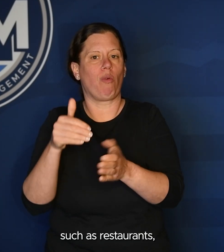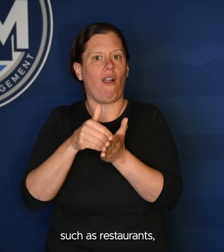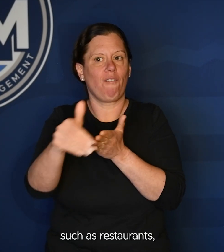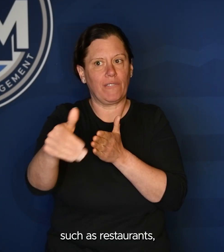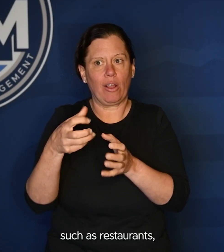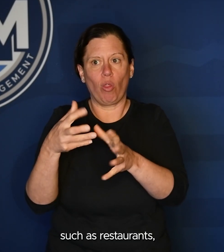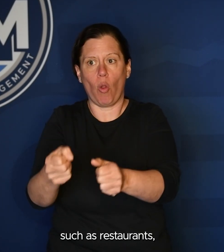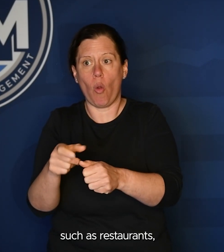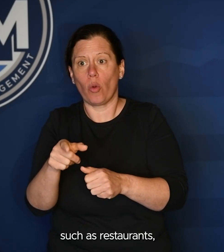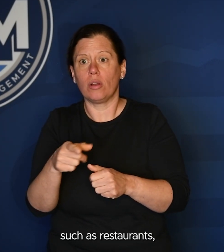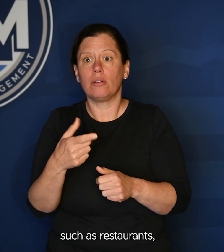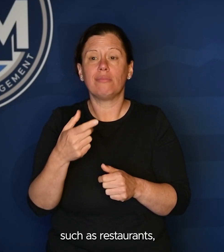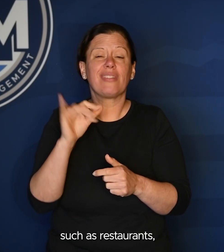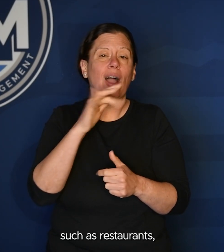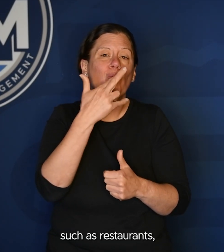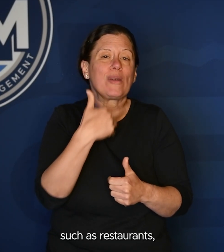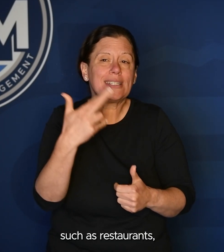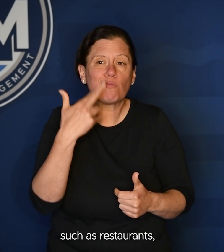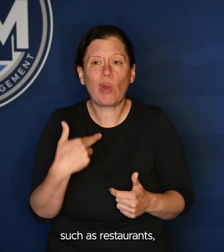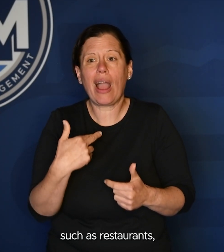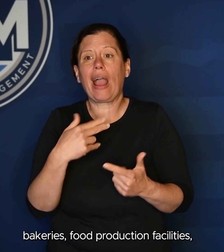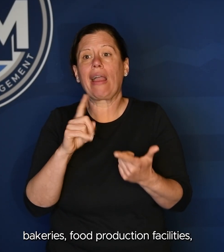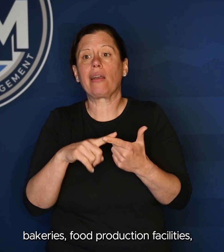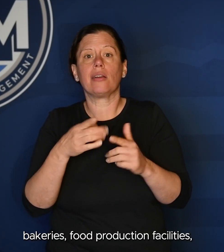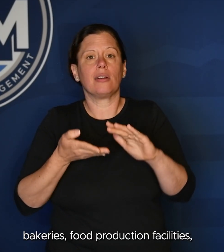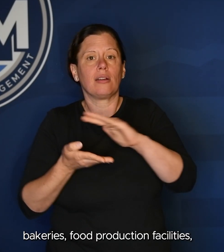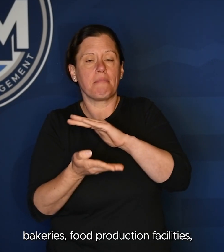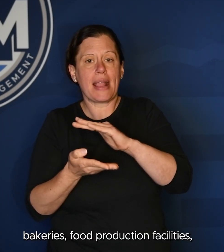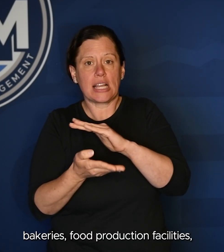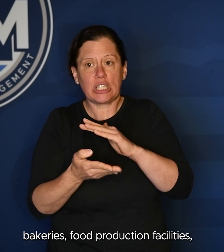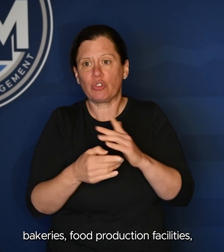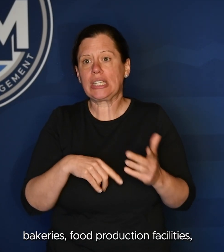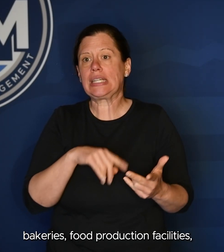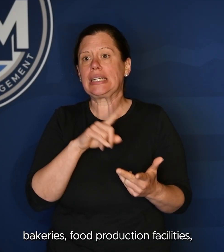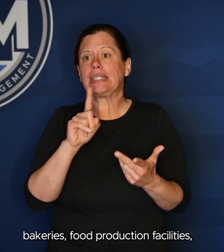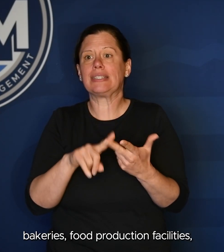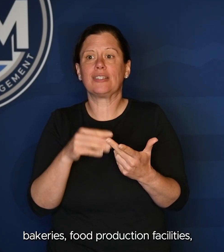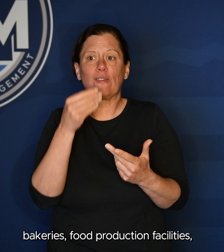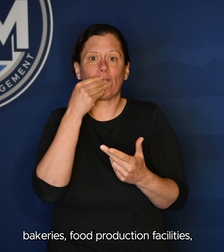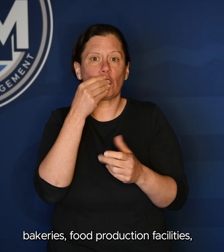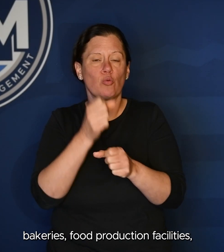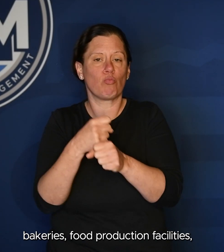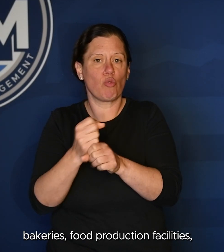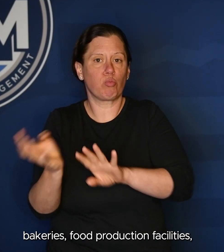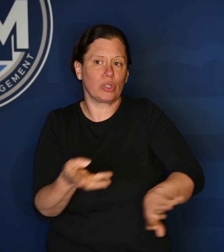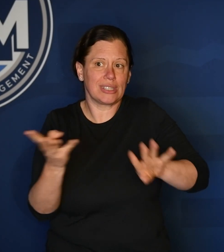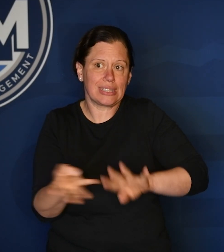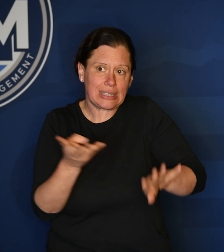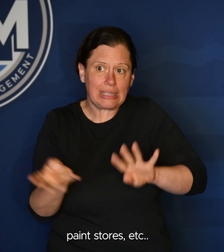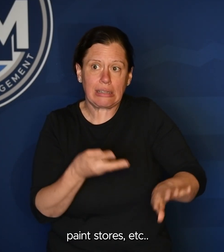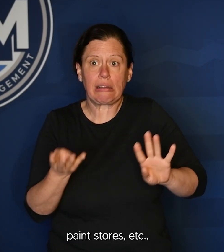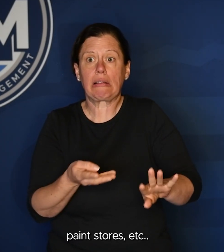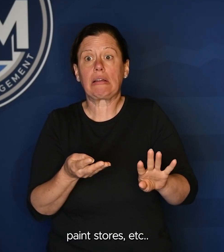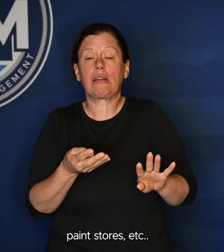such as restaurants, bakeries, food production facilities, paint